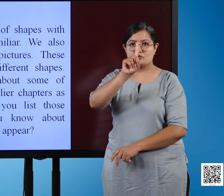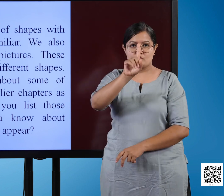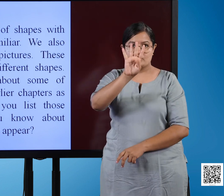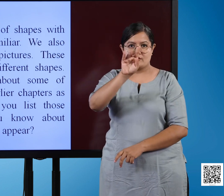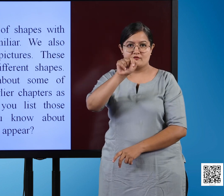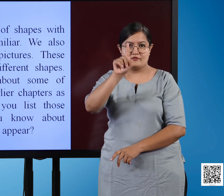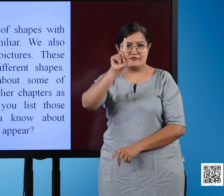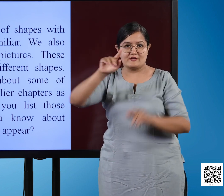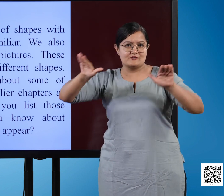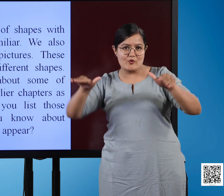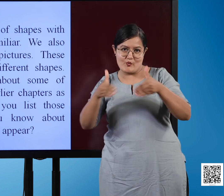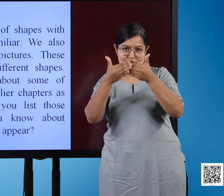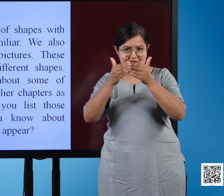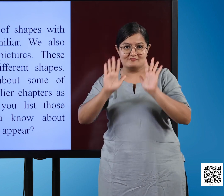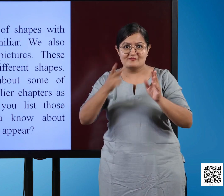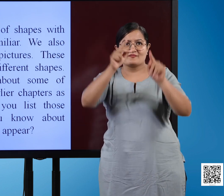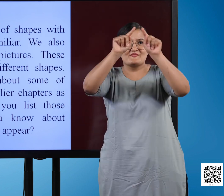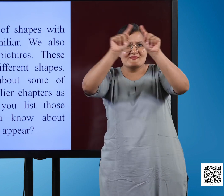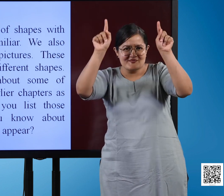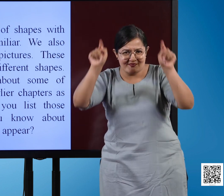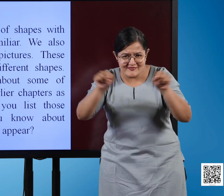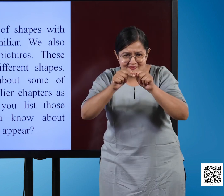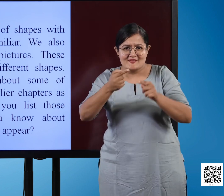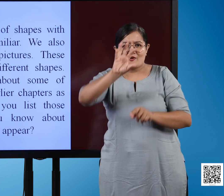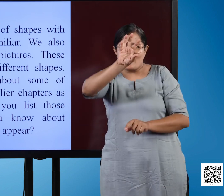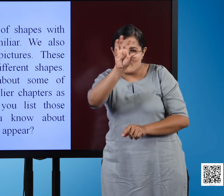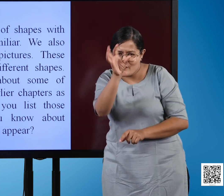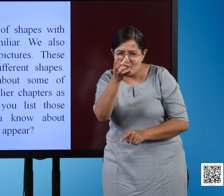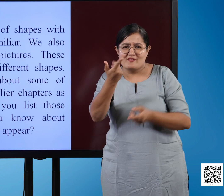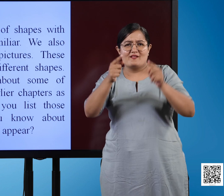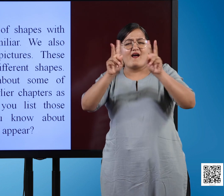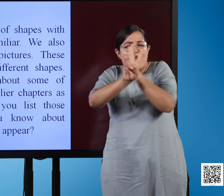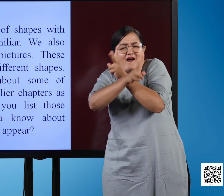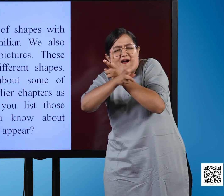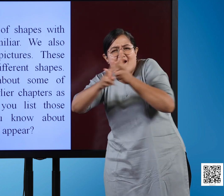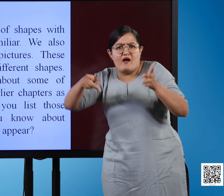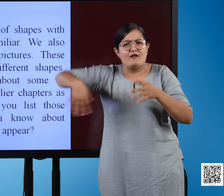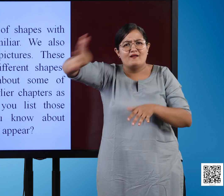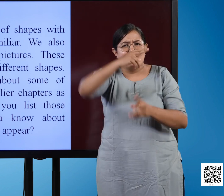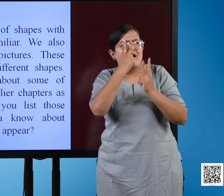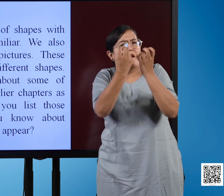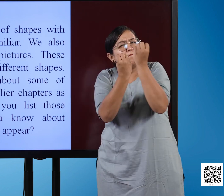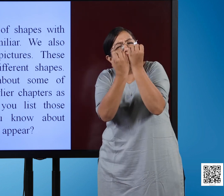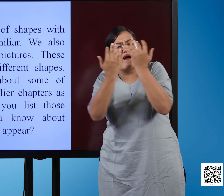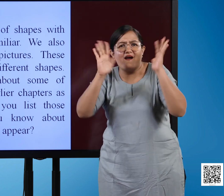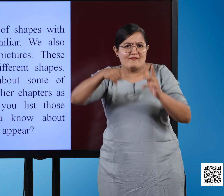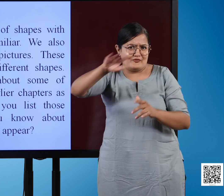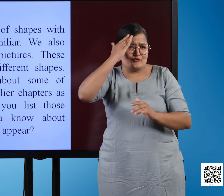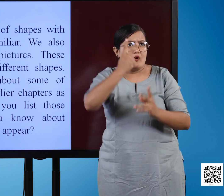14.1 Introduction. We see a number of shapes with which we are familiar. We also make